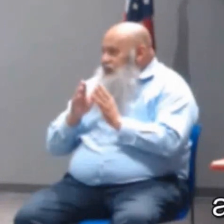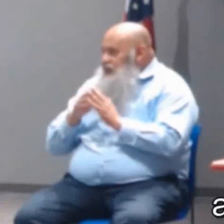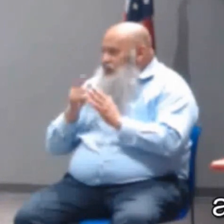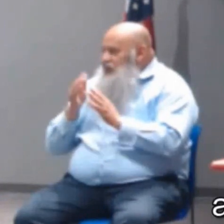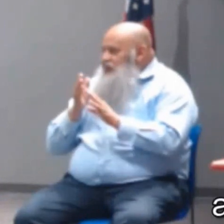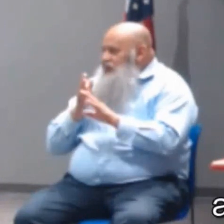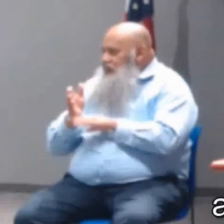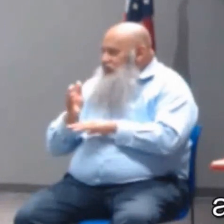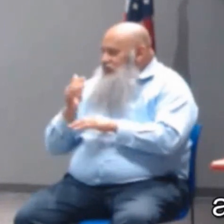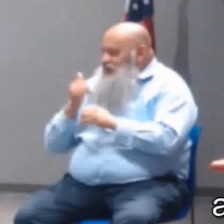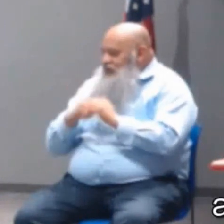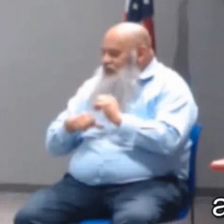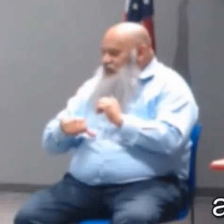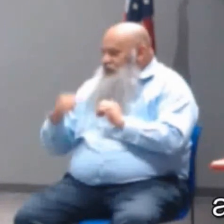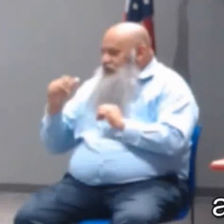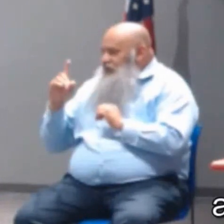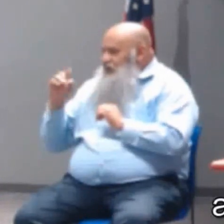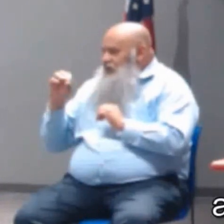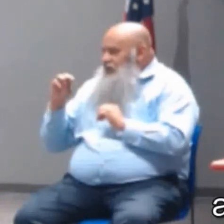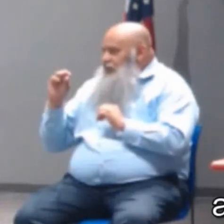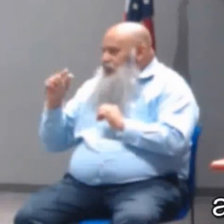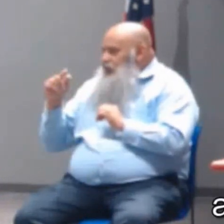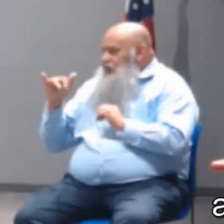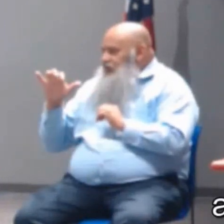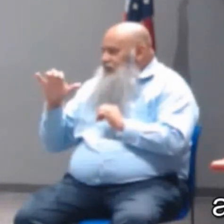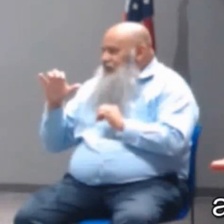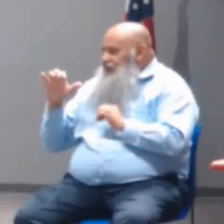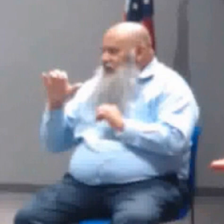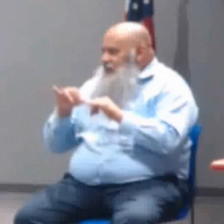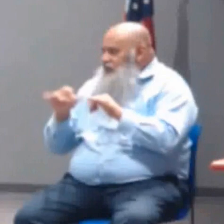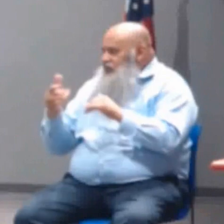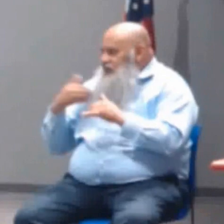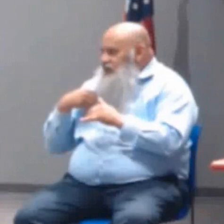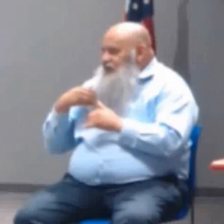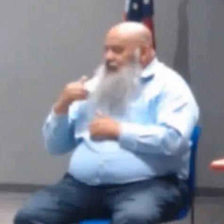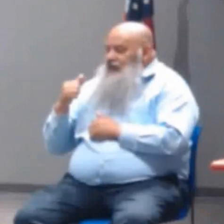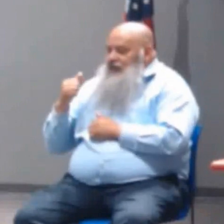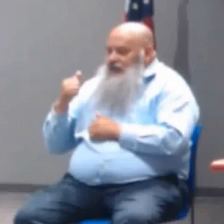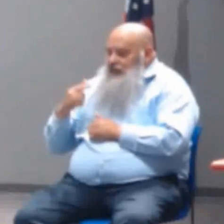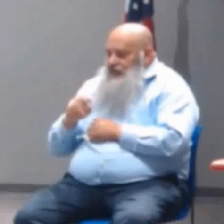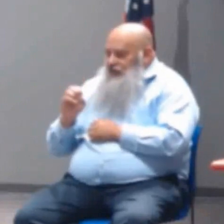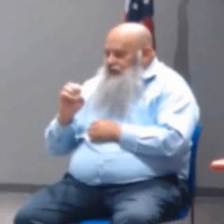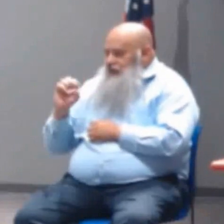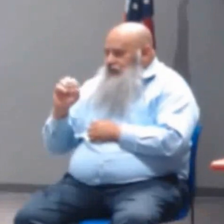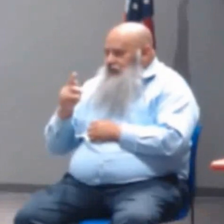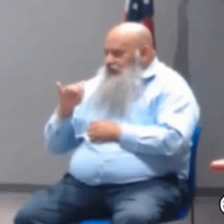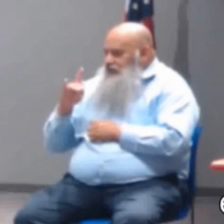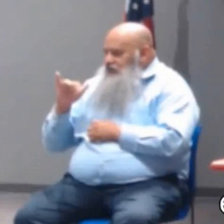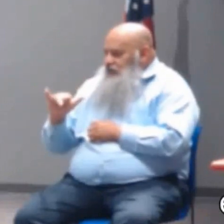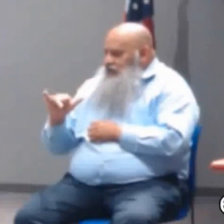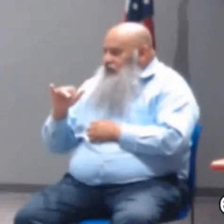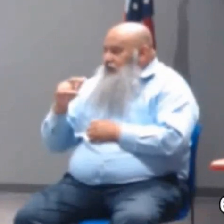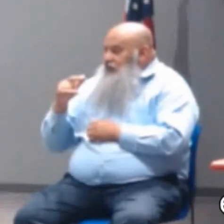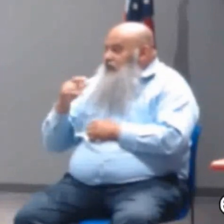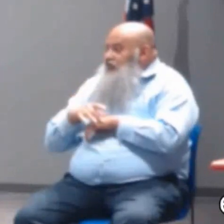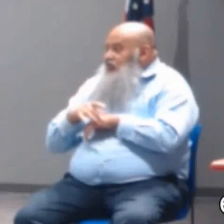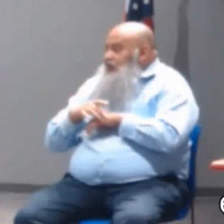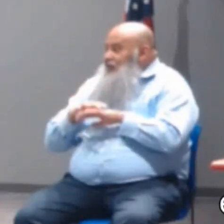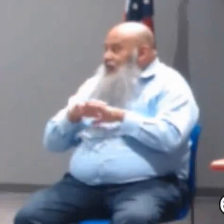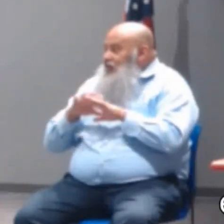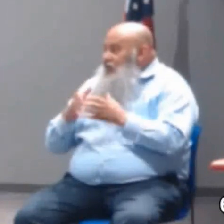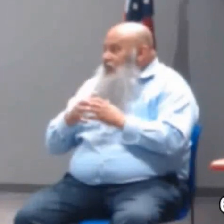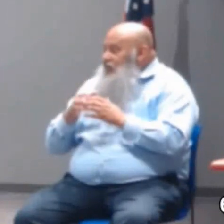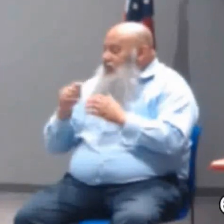every other demographic measure that there is. Age, ethnicity, geographic location, education